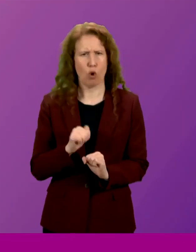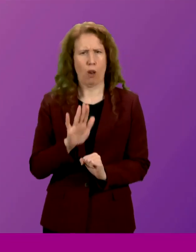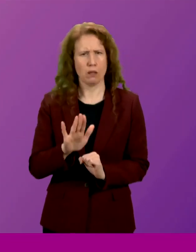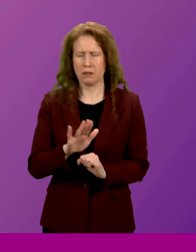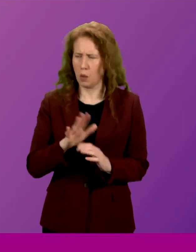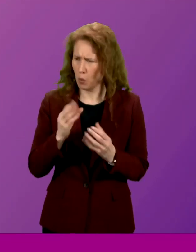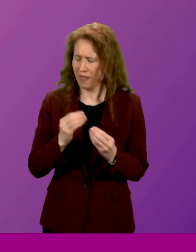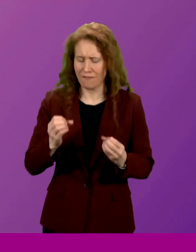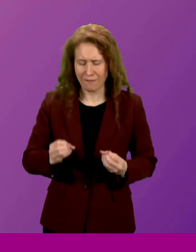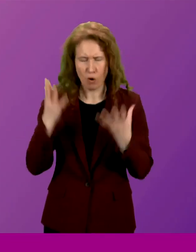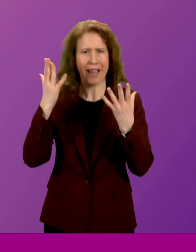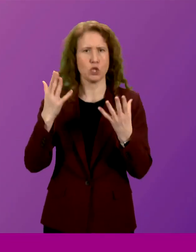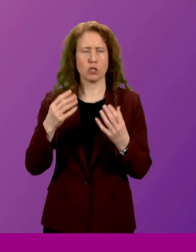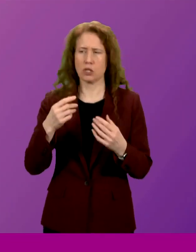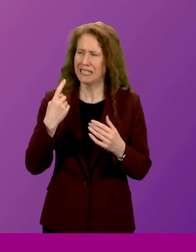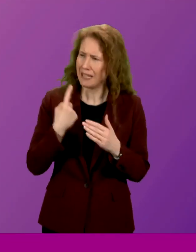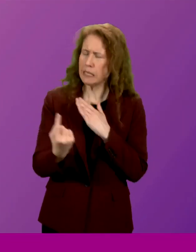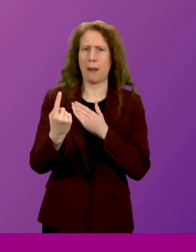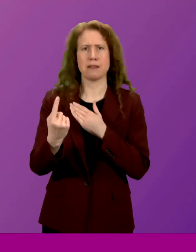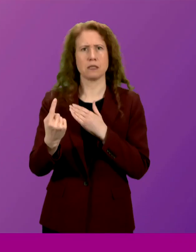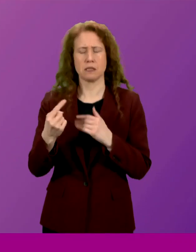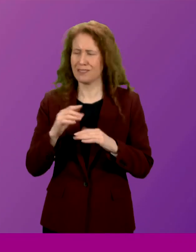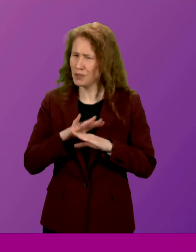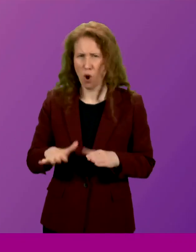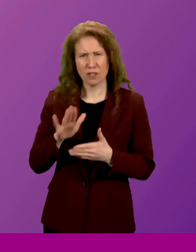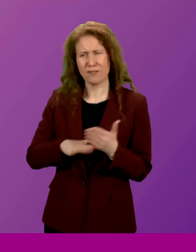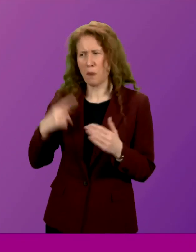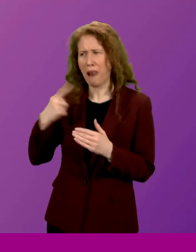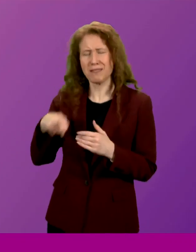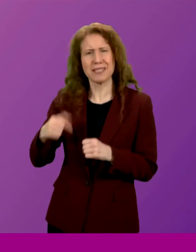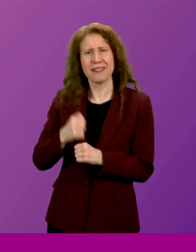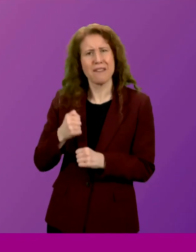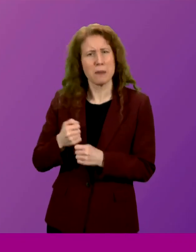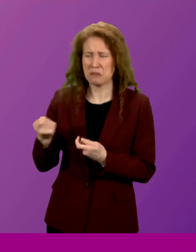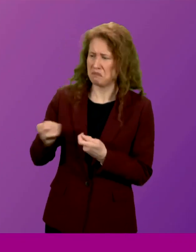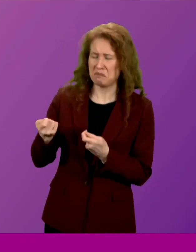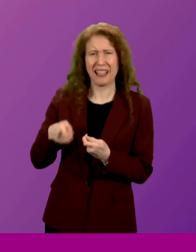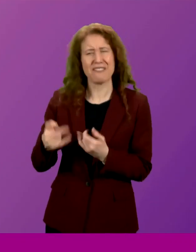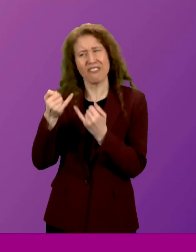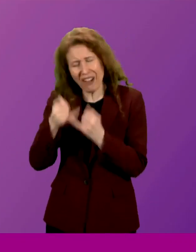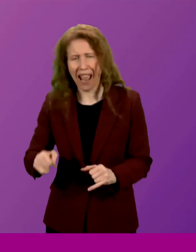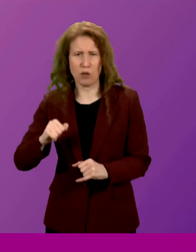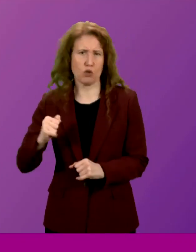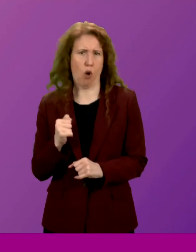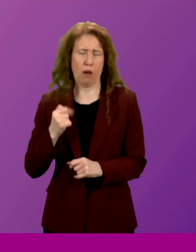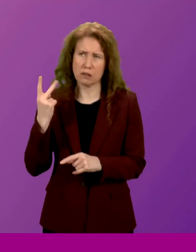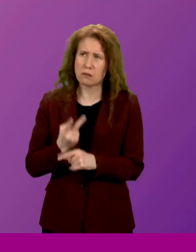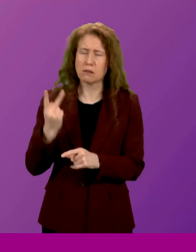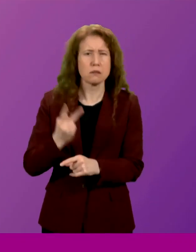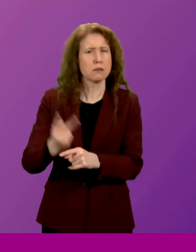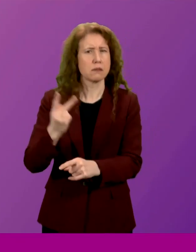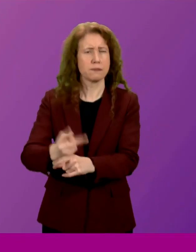Scotland with a fresh start of independence and not by a Westminster government that fails Scotland at every